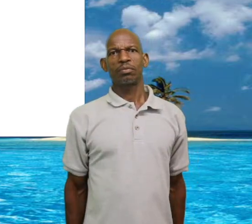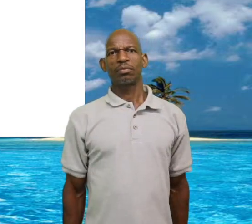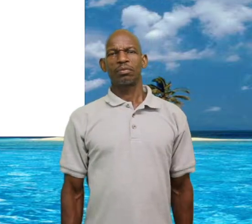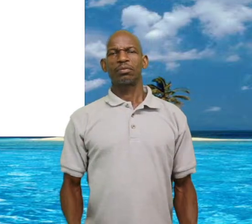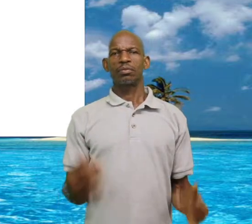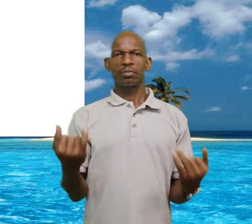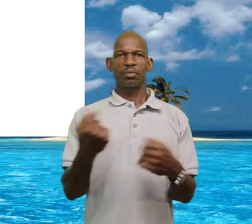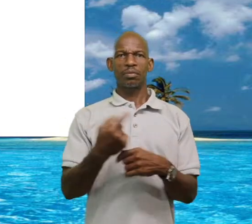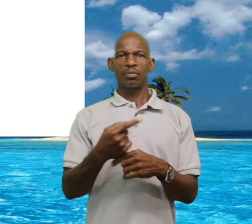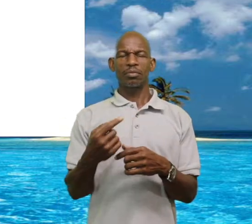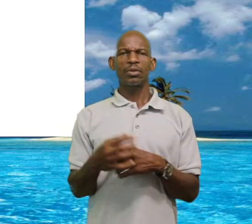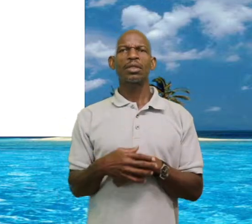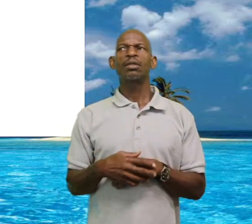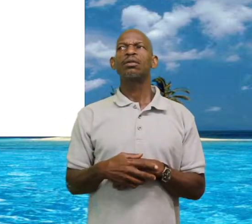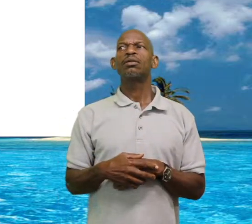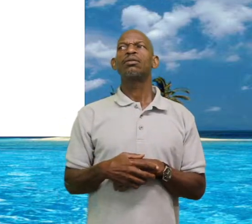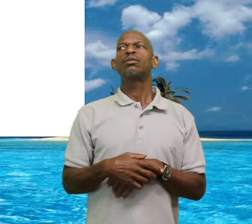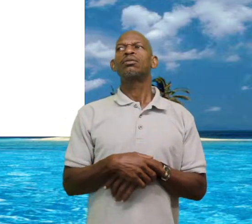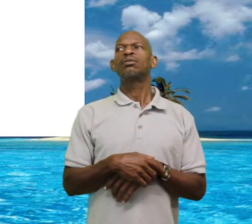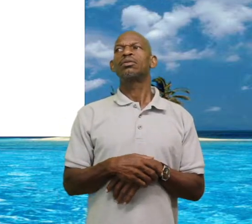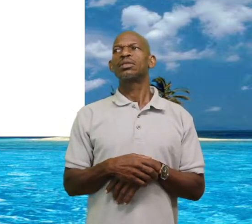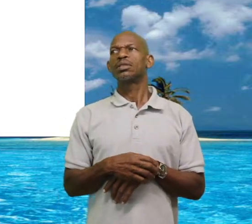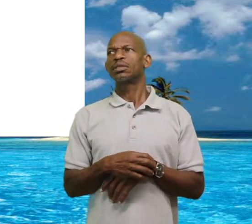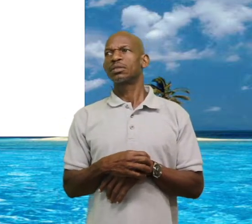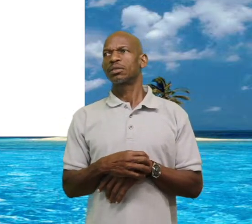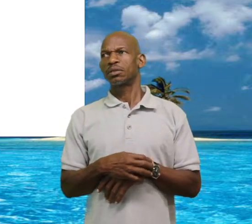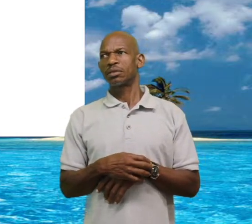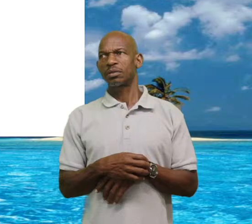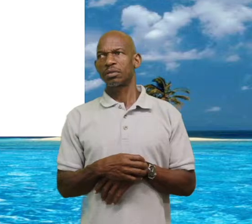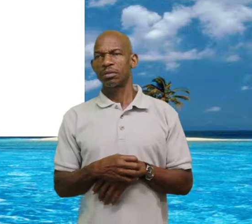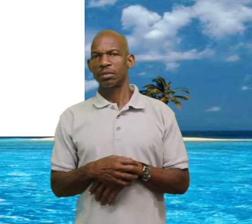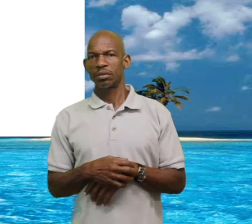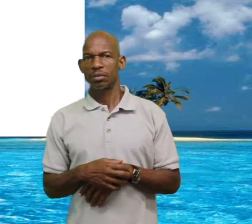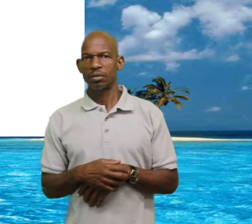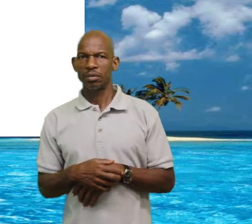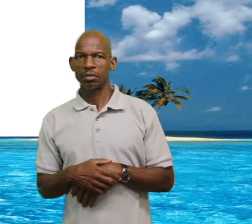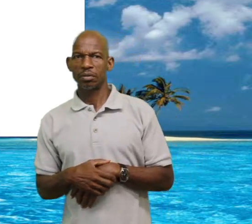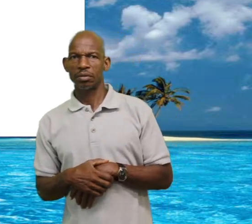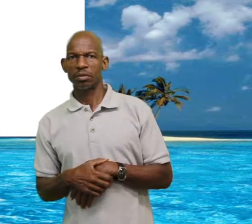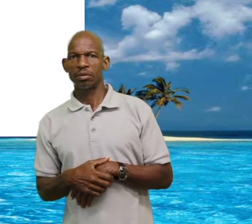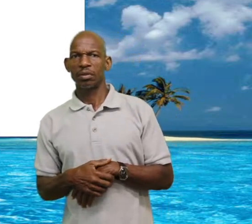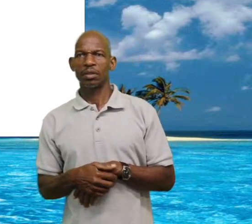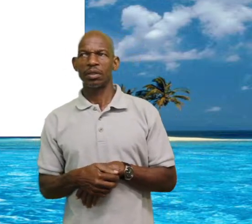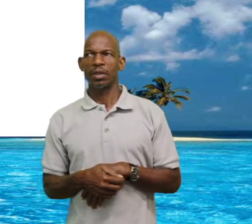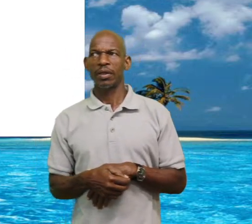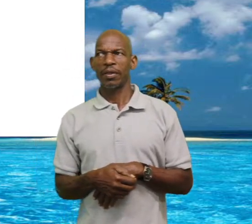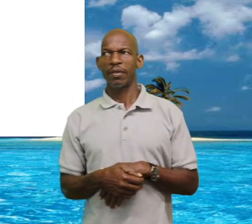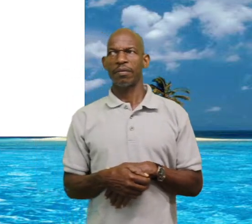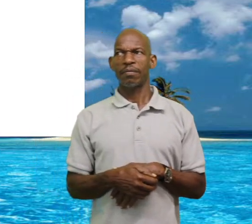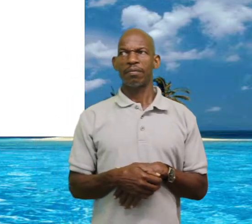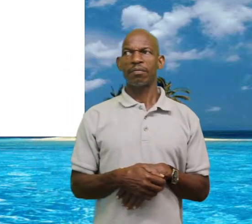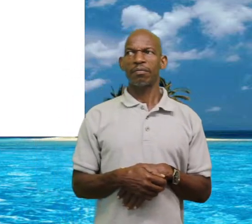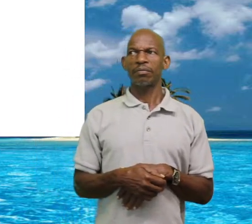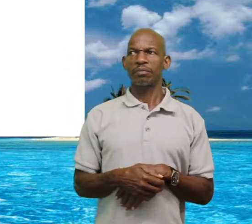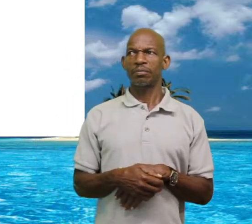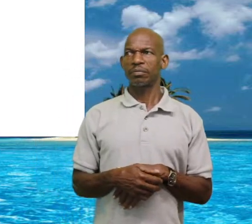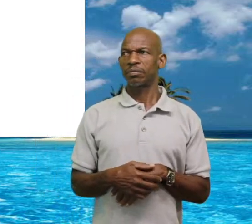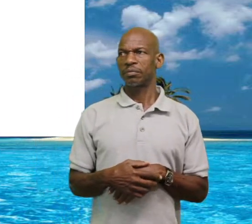this part we're looking at in terms of the sentences, and these are adjectives in sentences, and we're talking